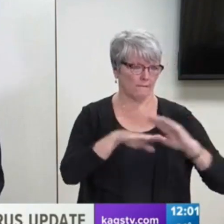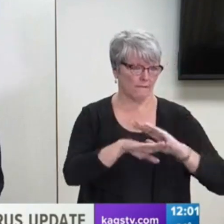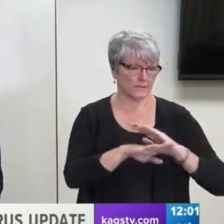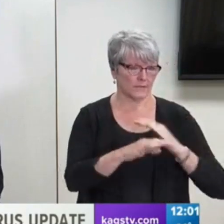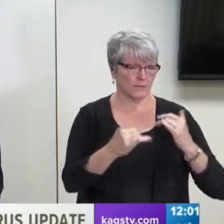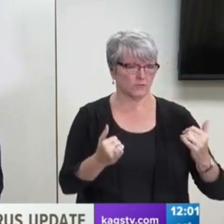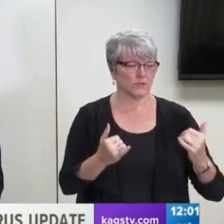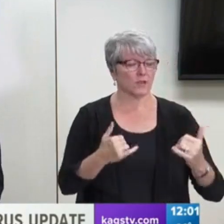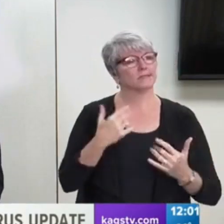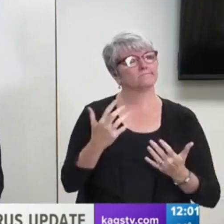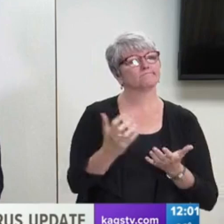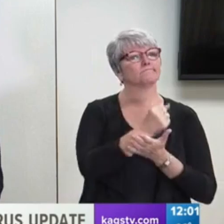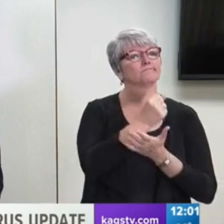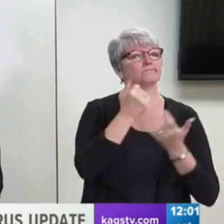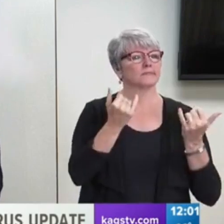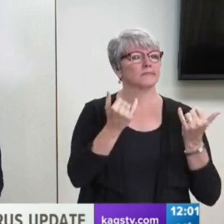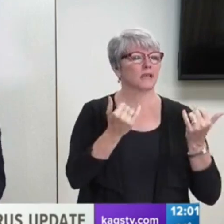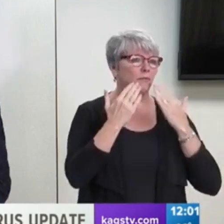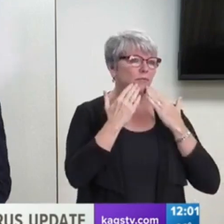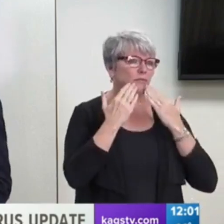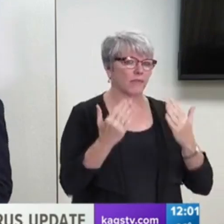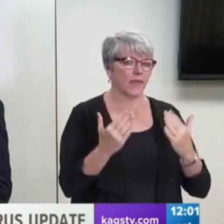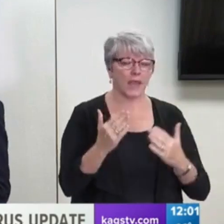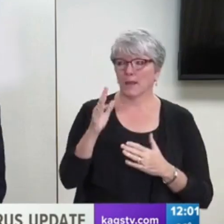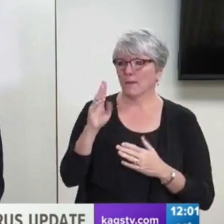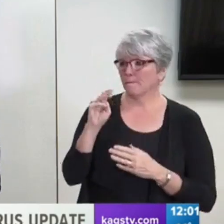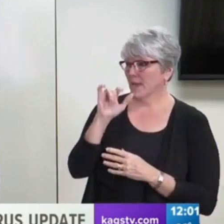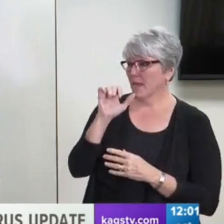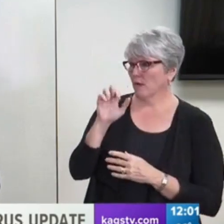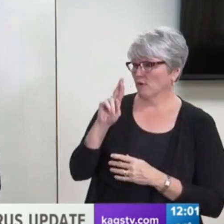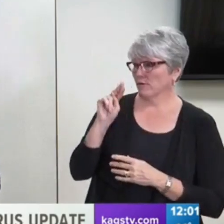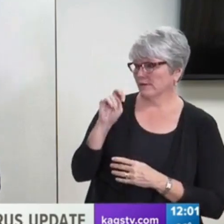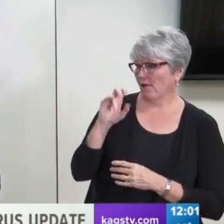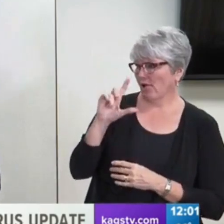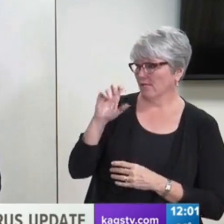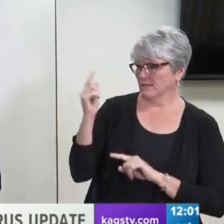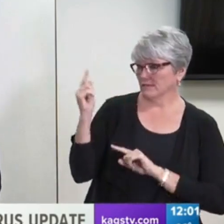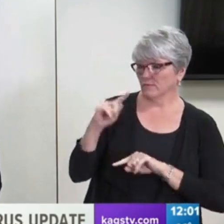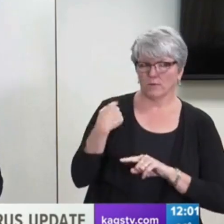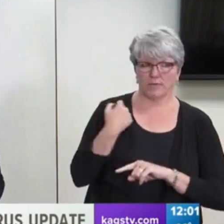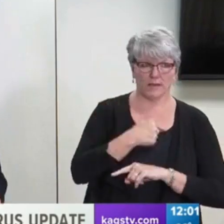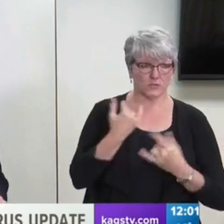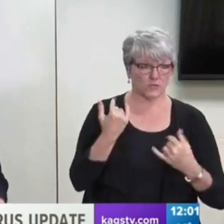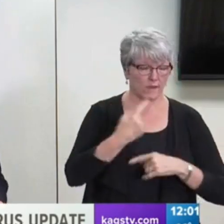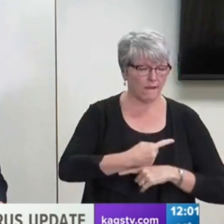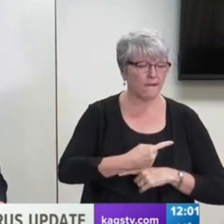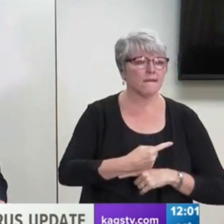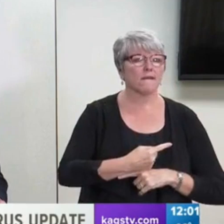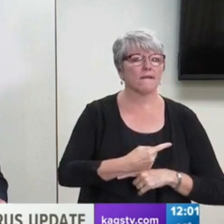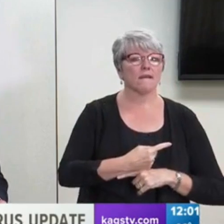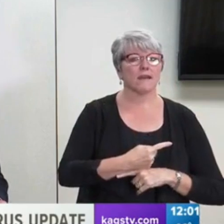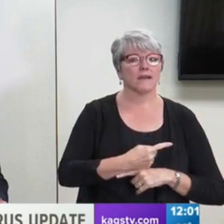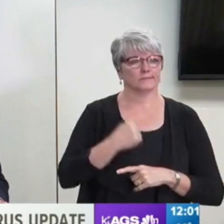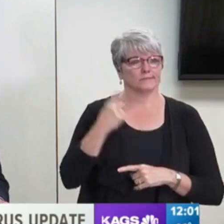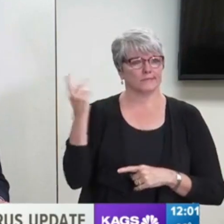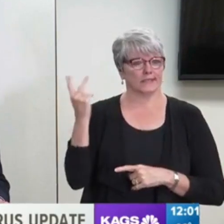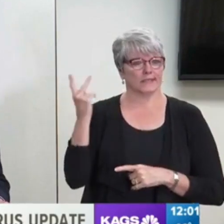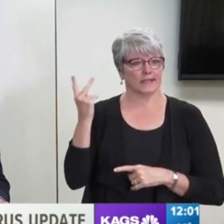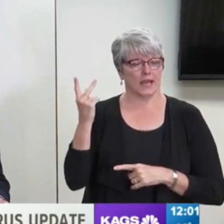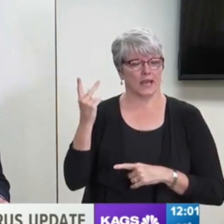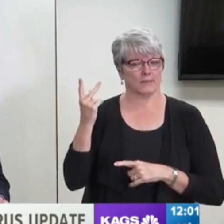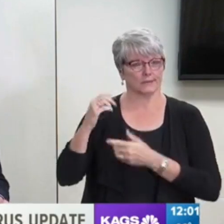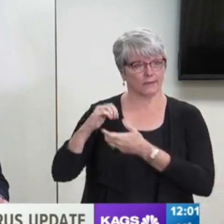I'd like to take this opportunity to thank Mayor Nelson for being with us here today. Mayor Nelson and I have been in